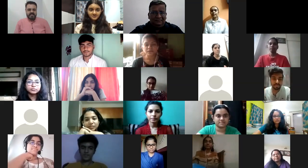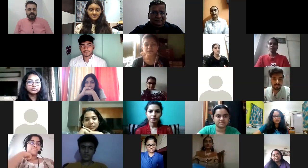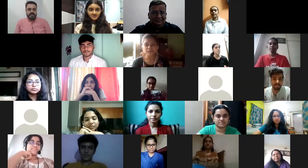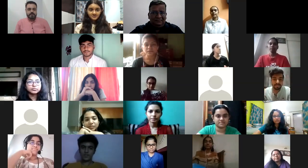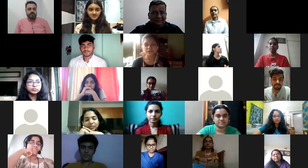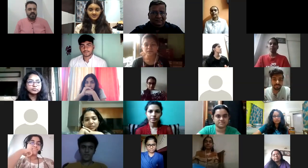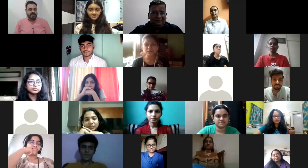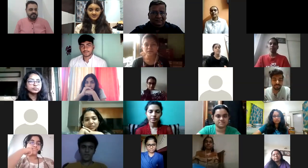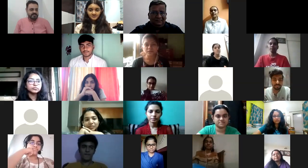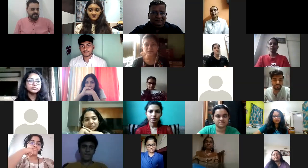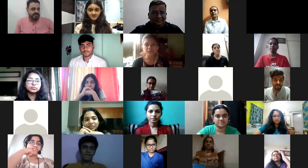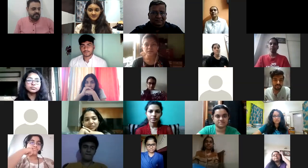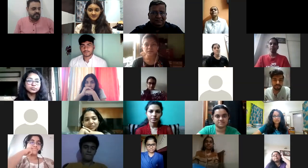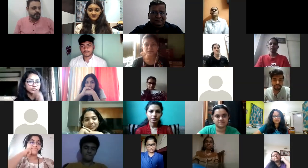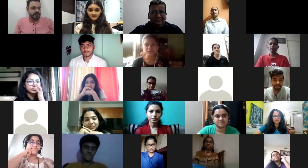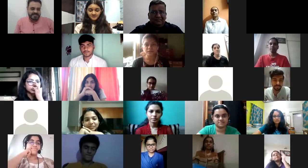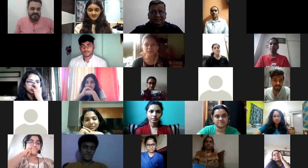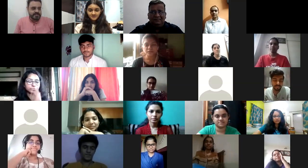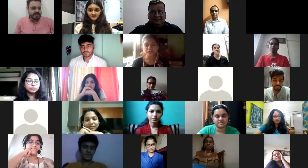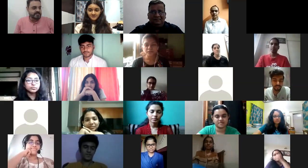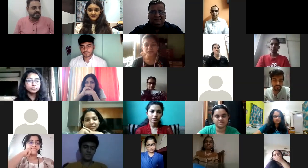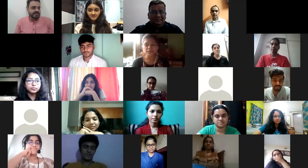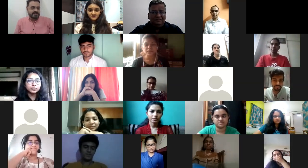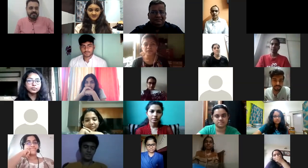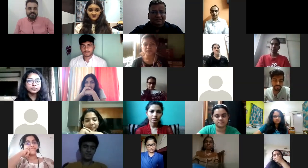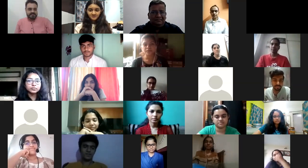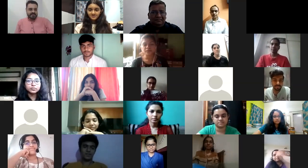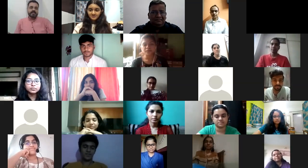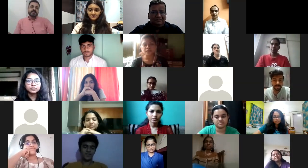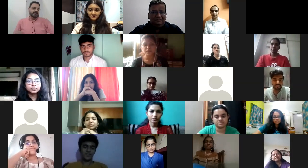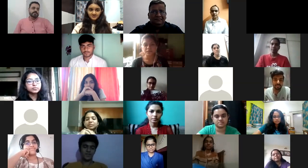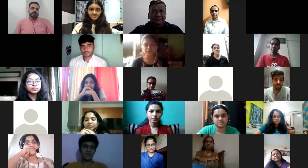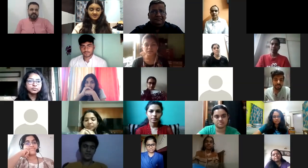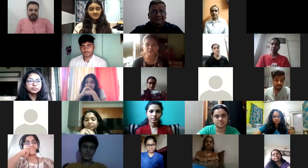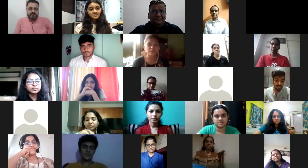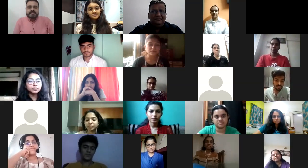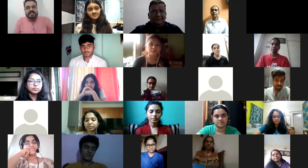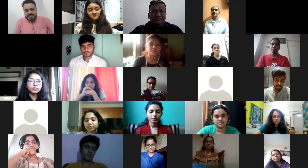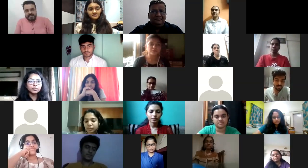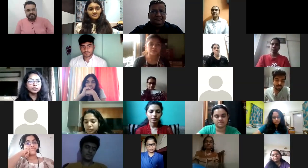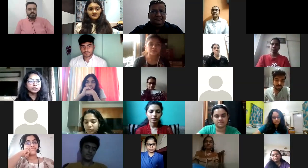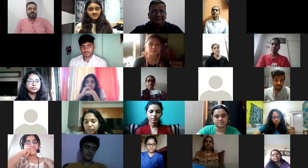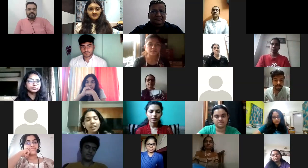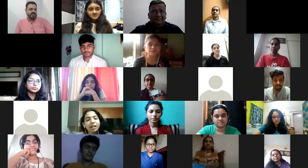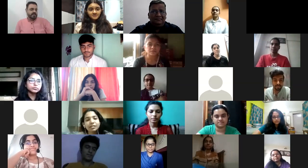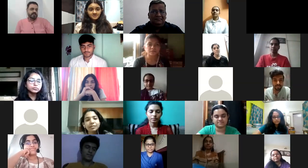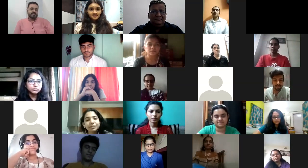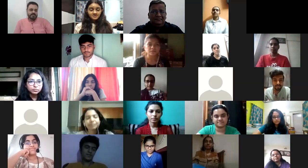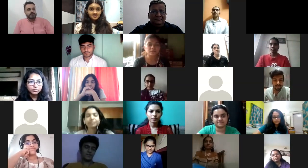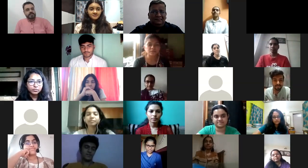Any more volunteers? Or we go to the next section? Okay. So when we see each other during the day, during different